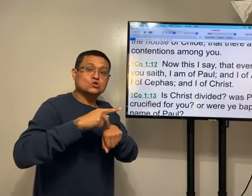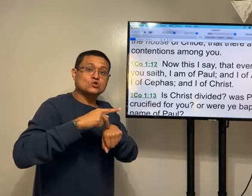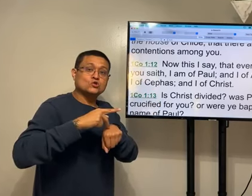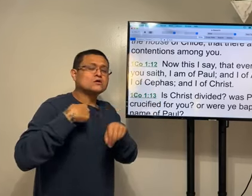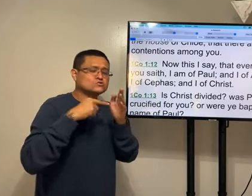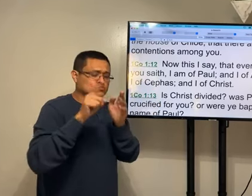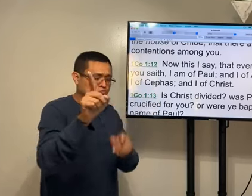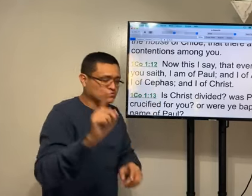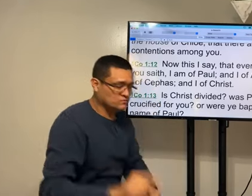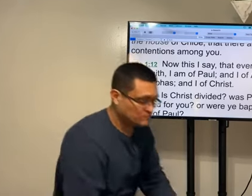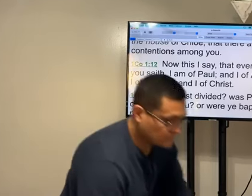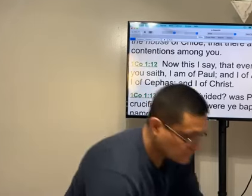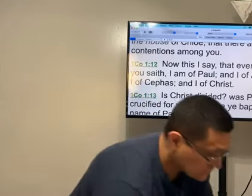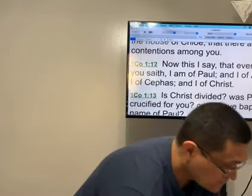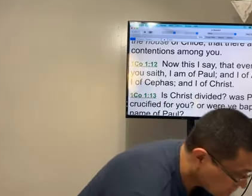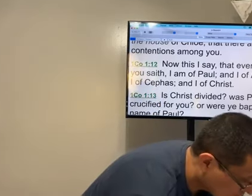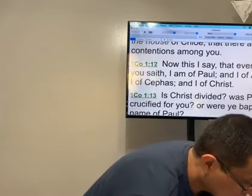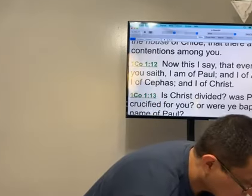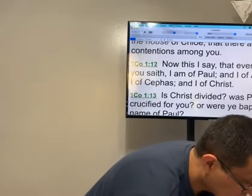and I of Cephas,